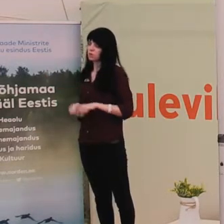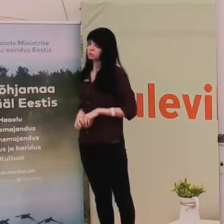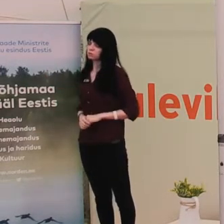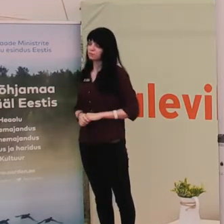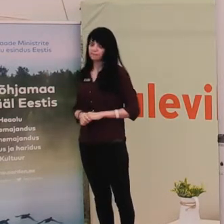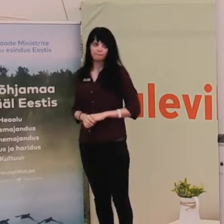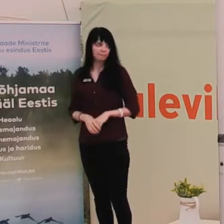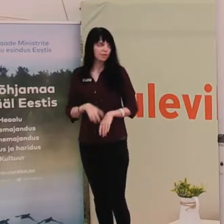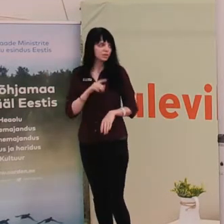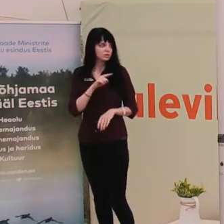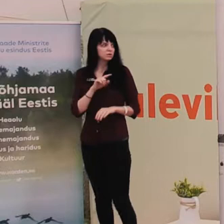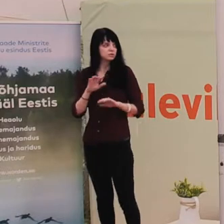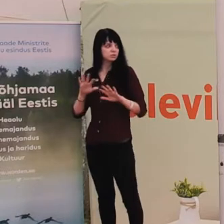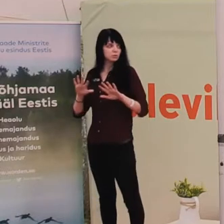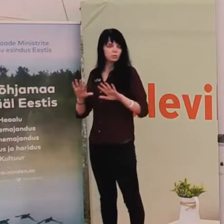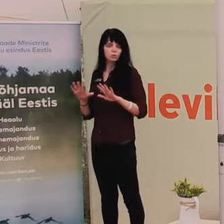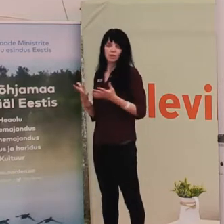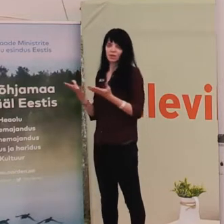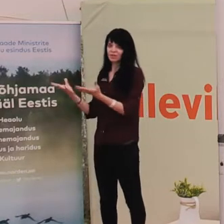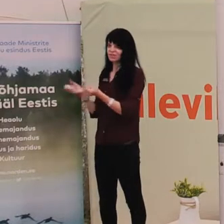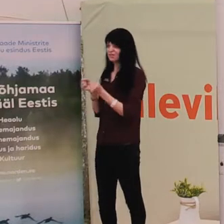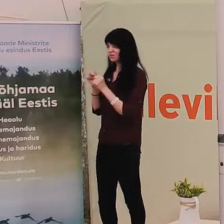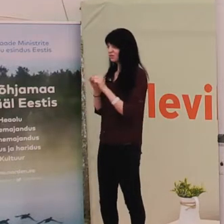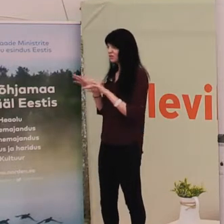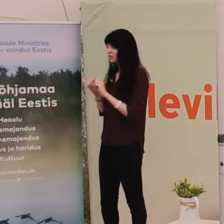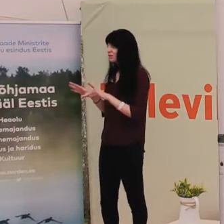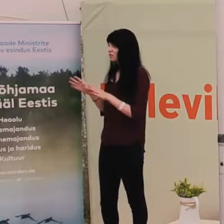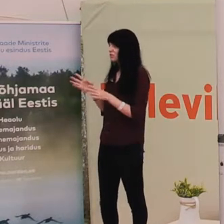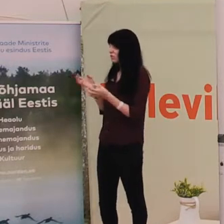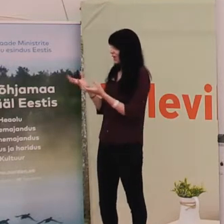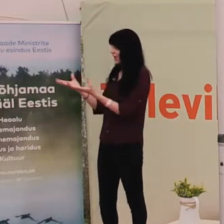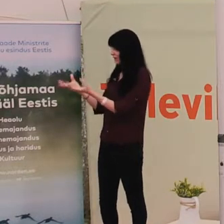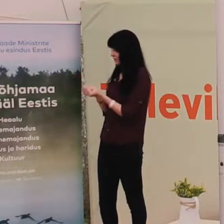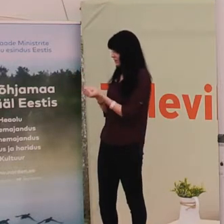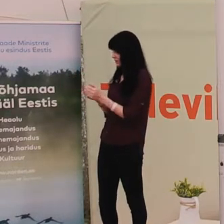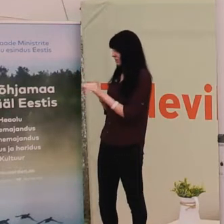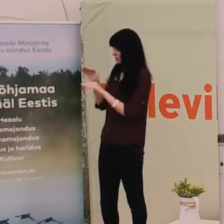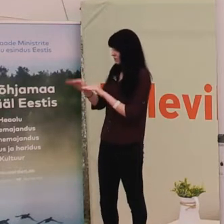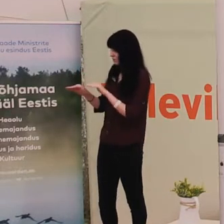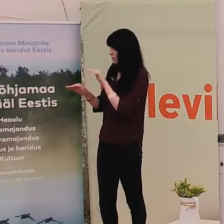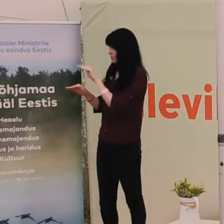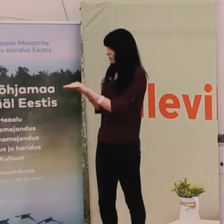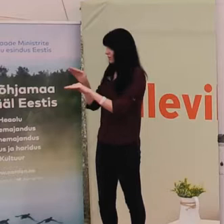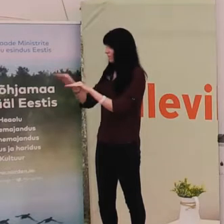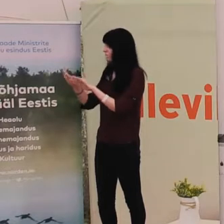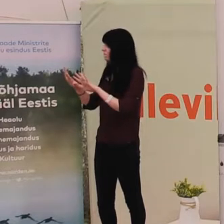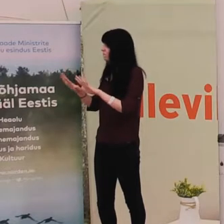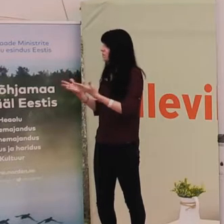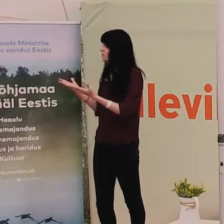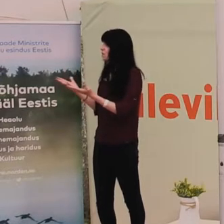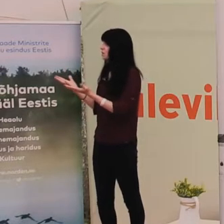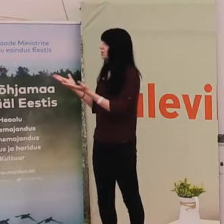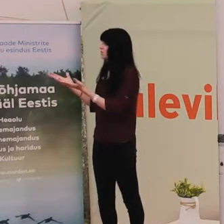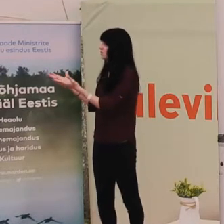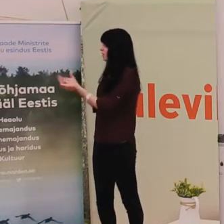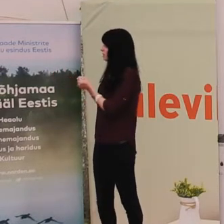about companies, are they more just going slow, step-by-step changes, or do you see that the company representatives are like,